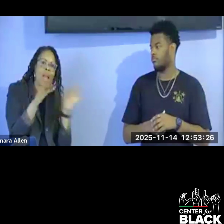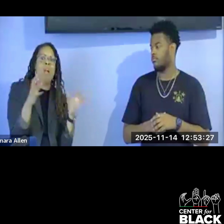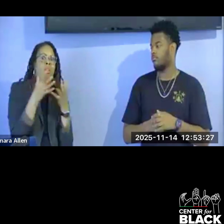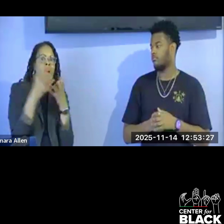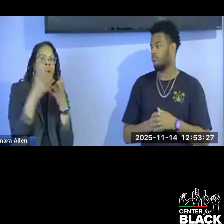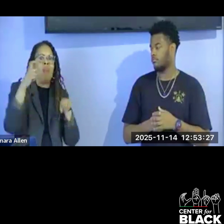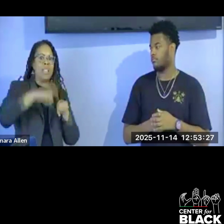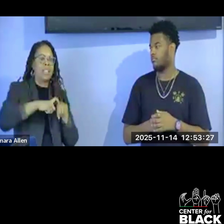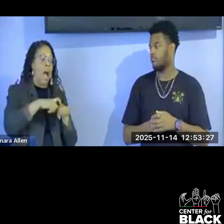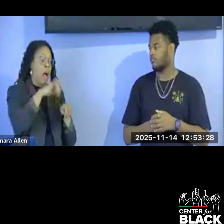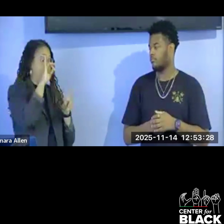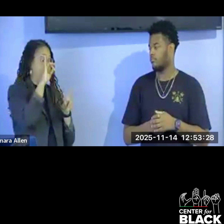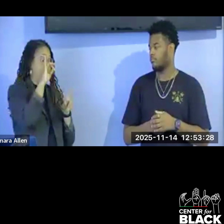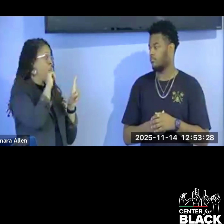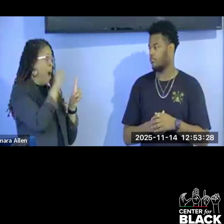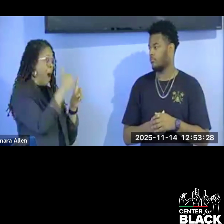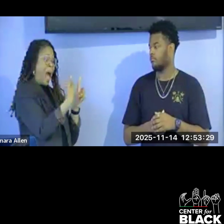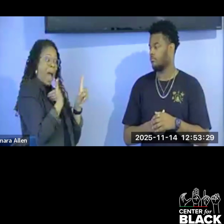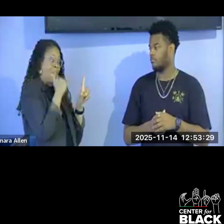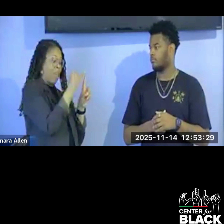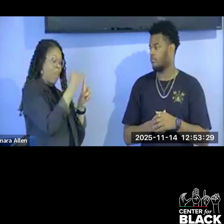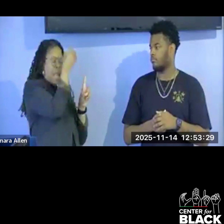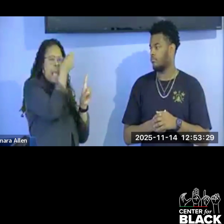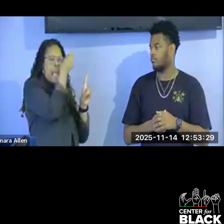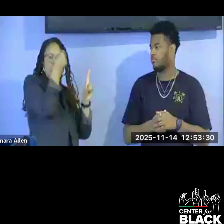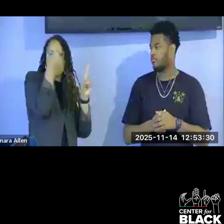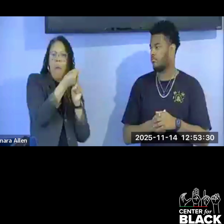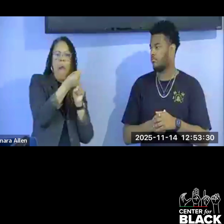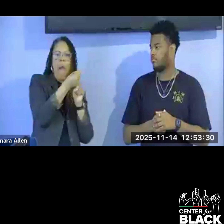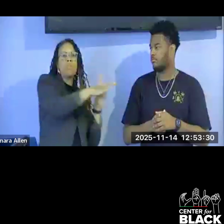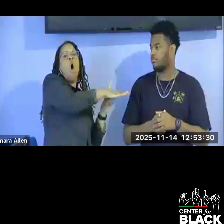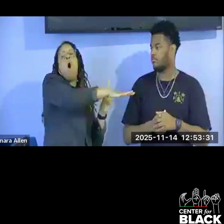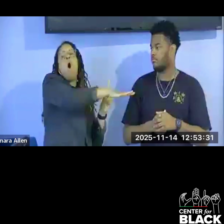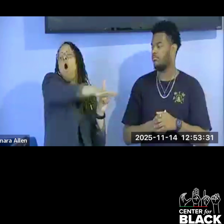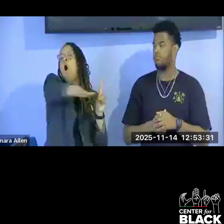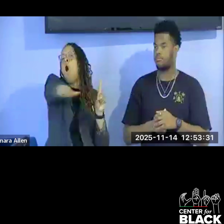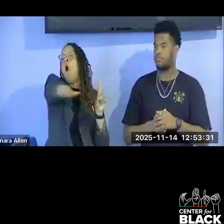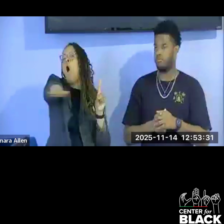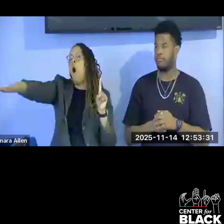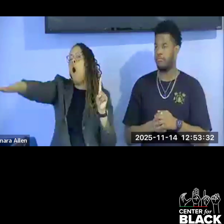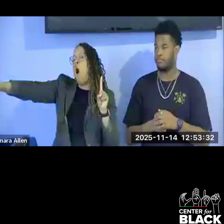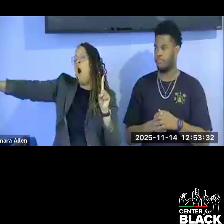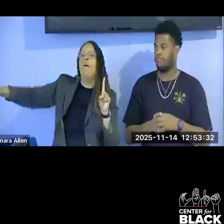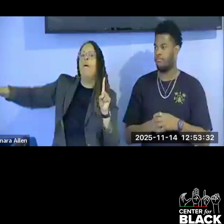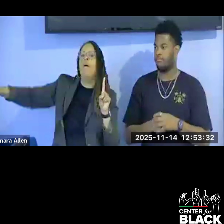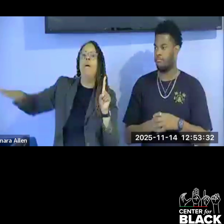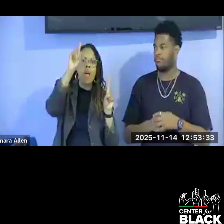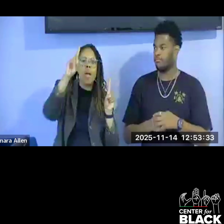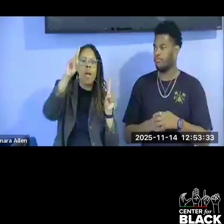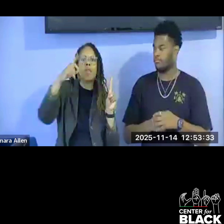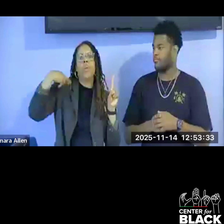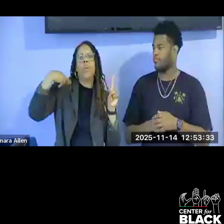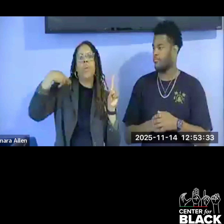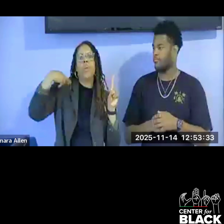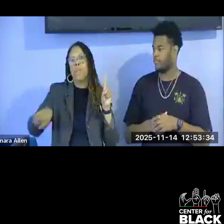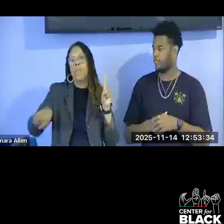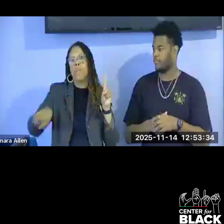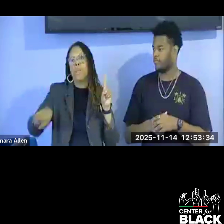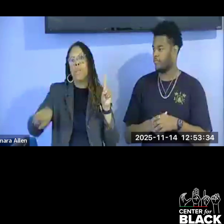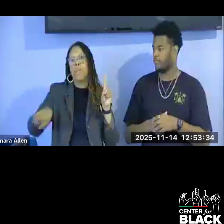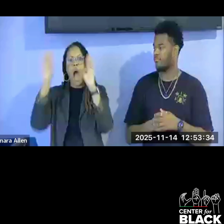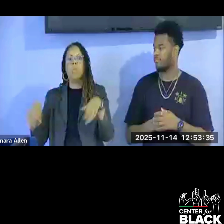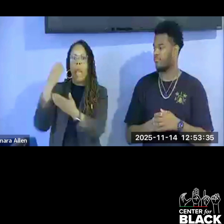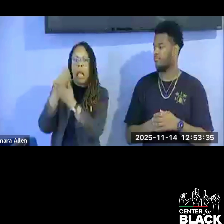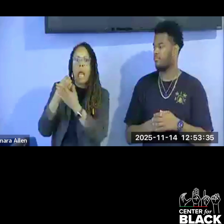about access to information. It's about access to the culture. And oftentimes that is what gives